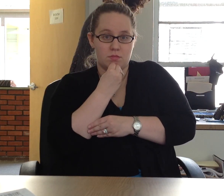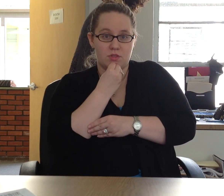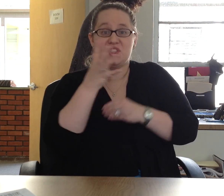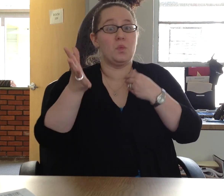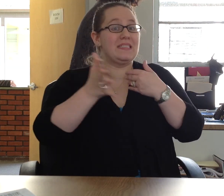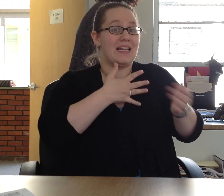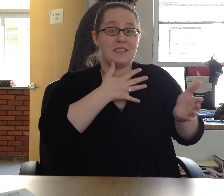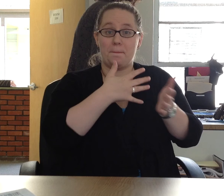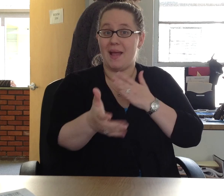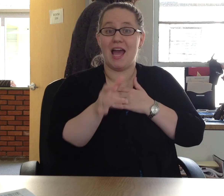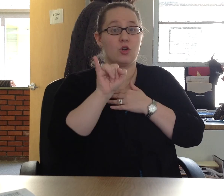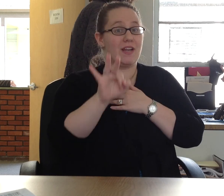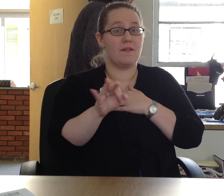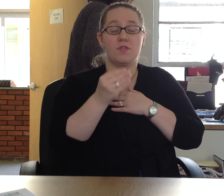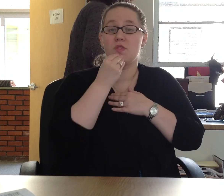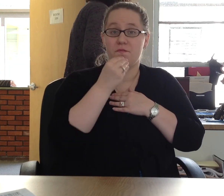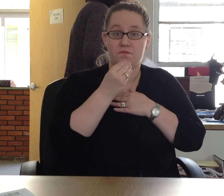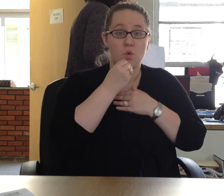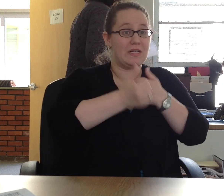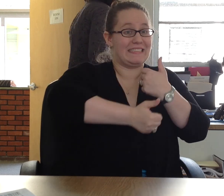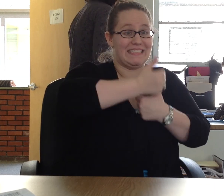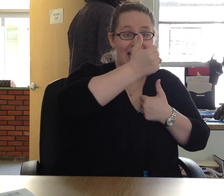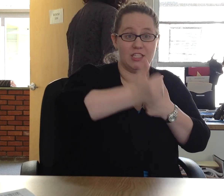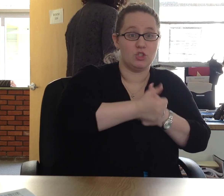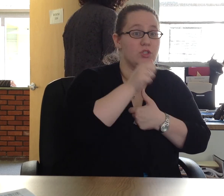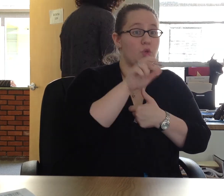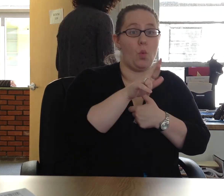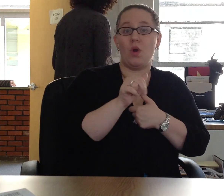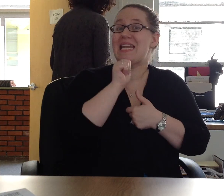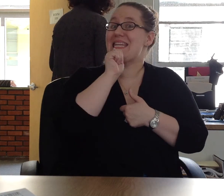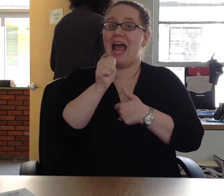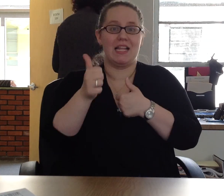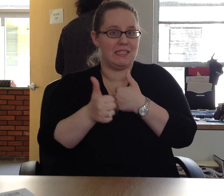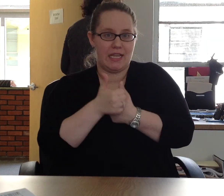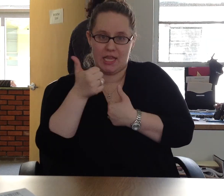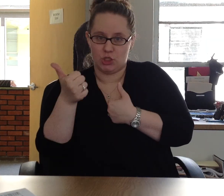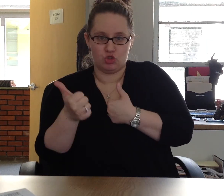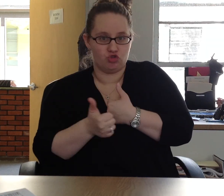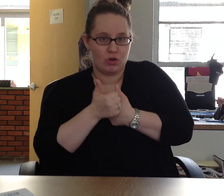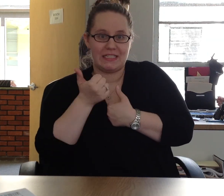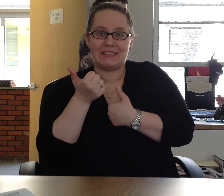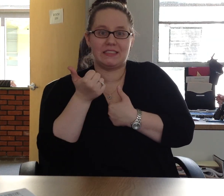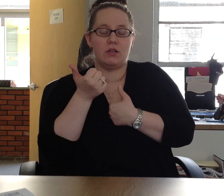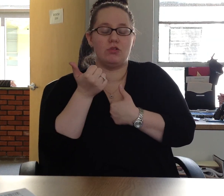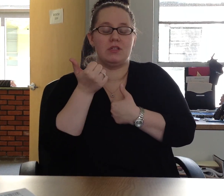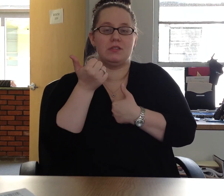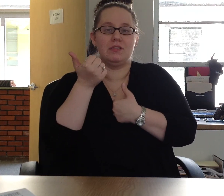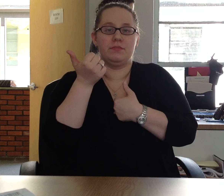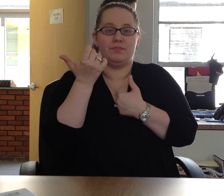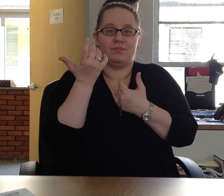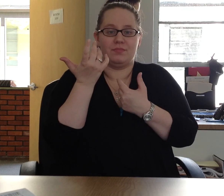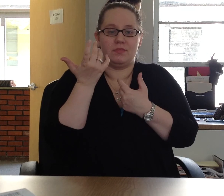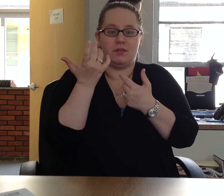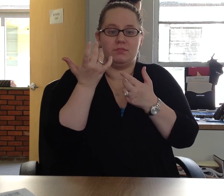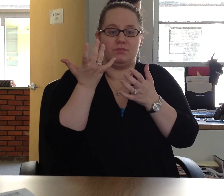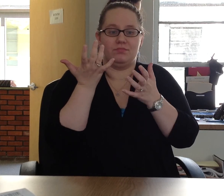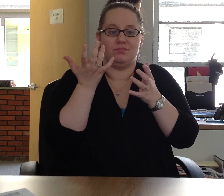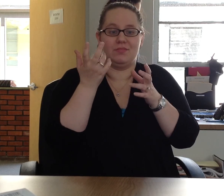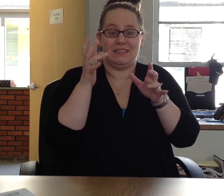as bacteria do. No, I'm just going to go to the other one first. I just need your They use Hold any For